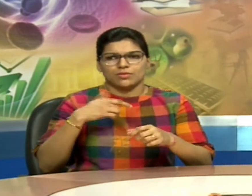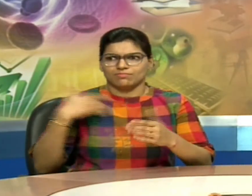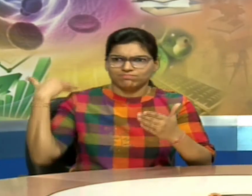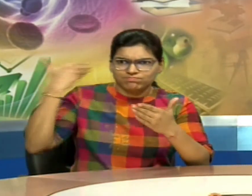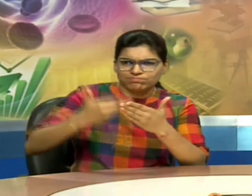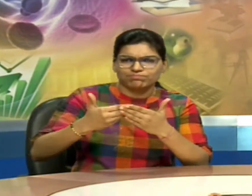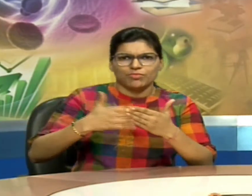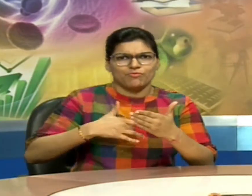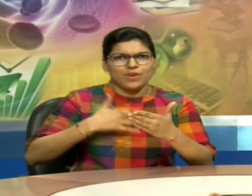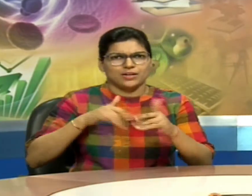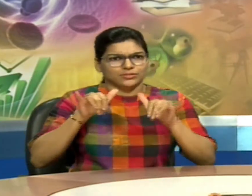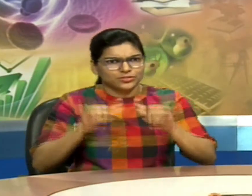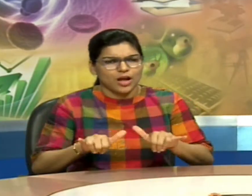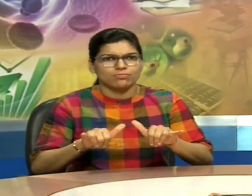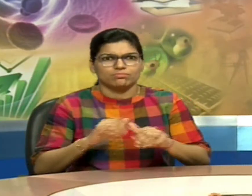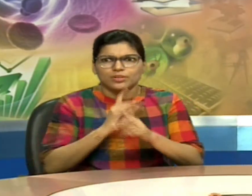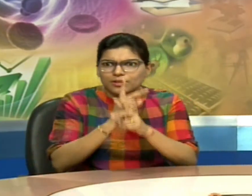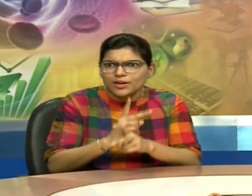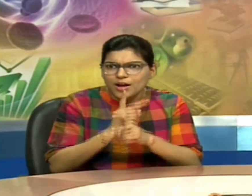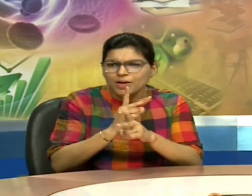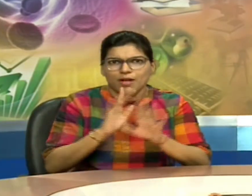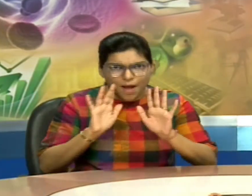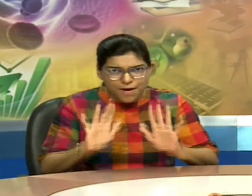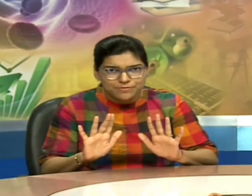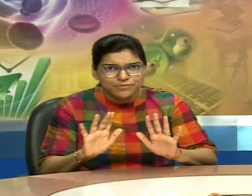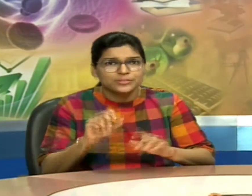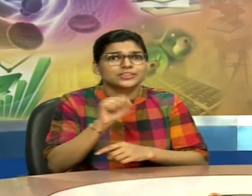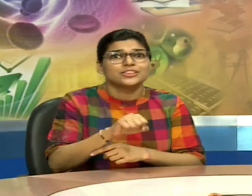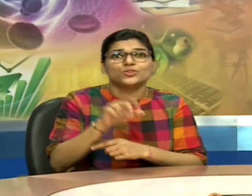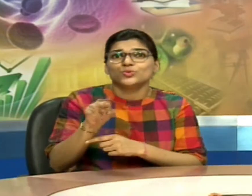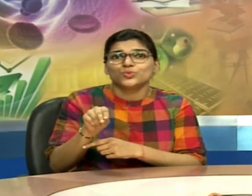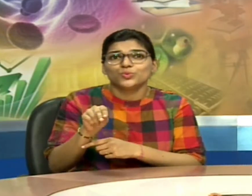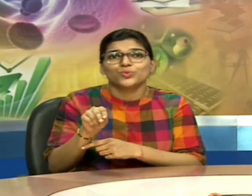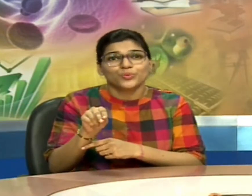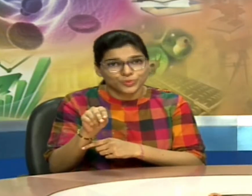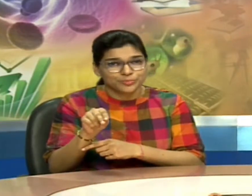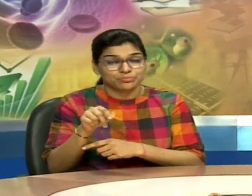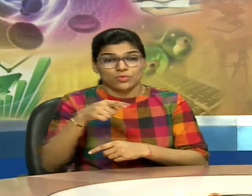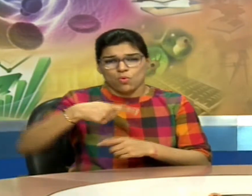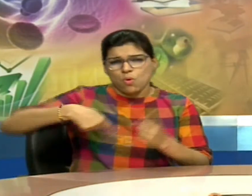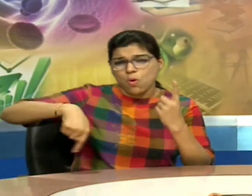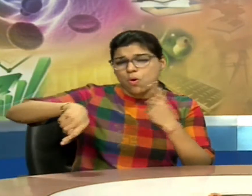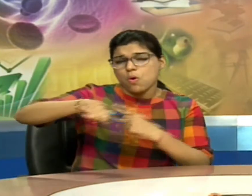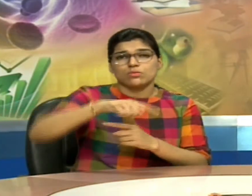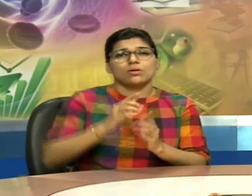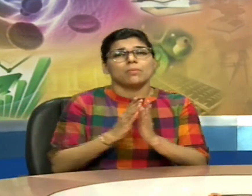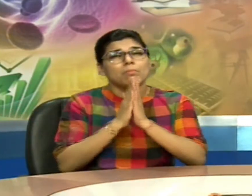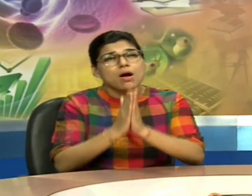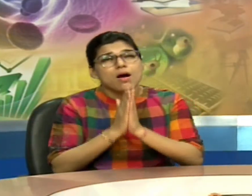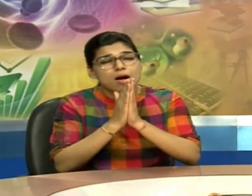And I would like to ask you one question. Do we think of taking care of it?